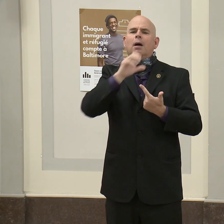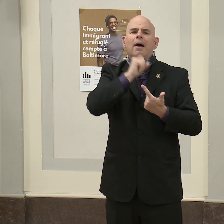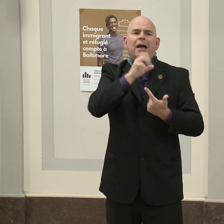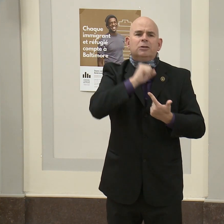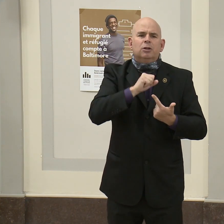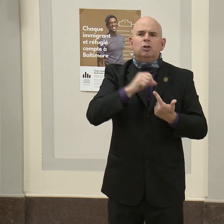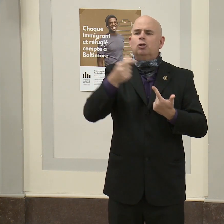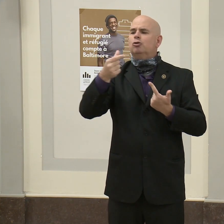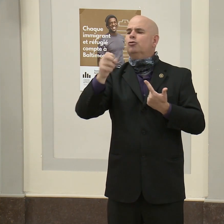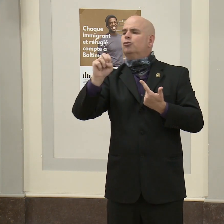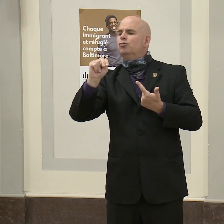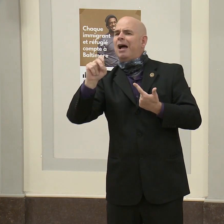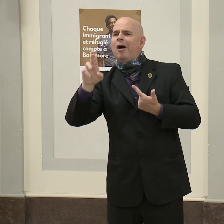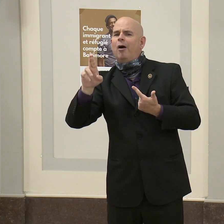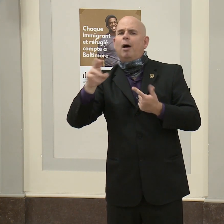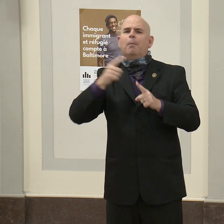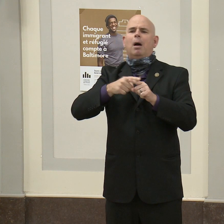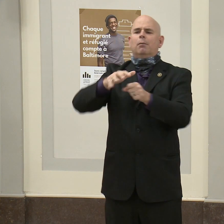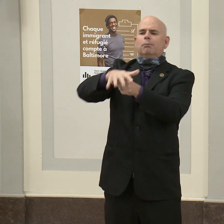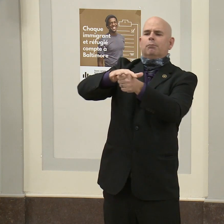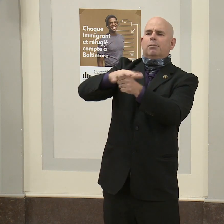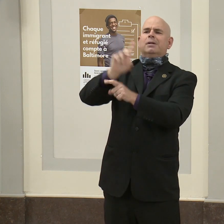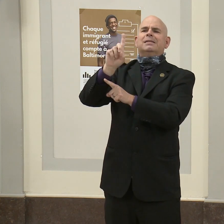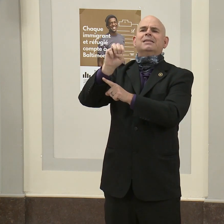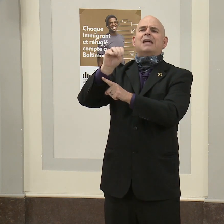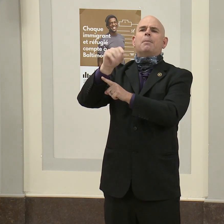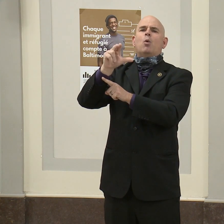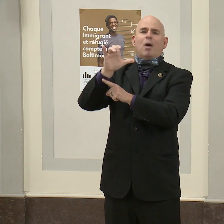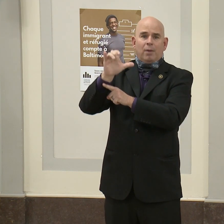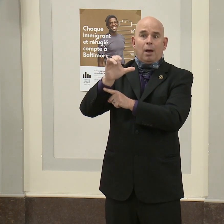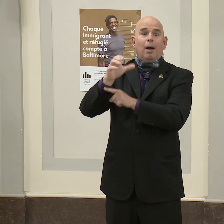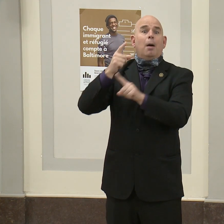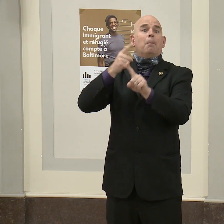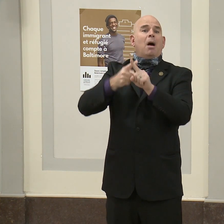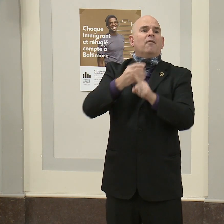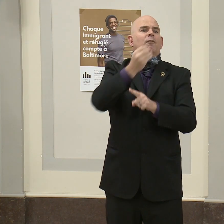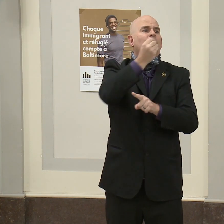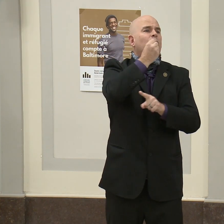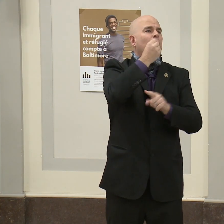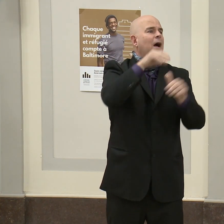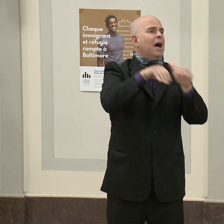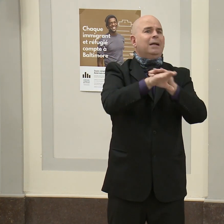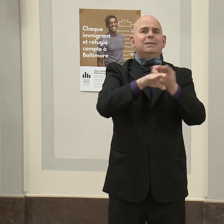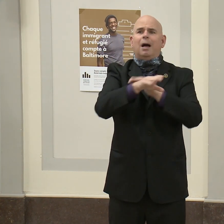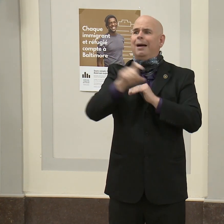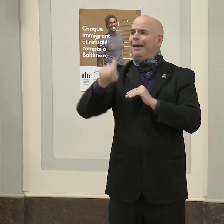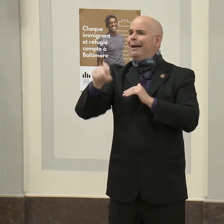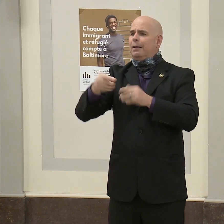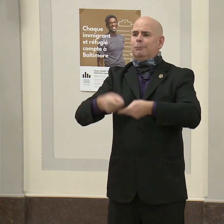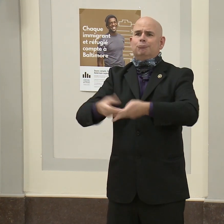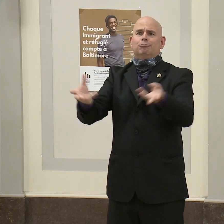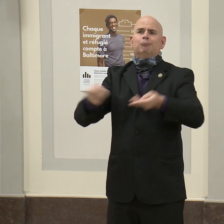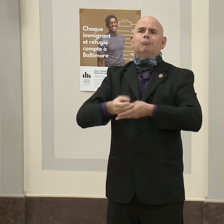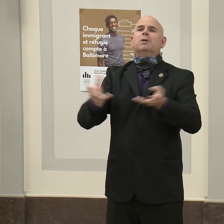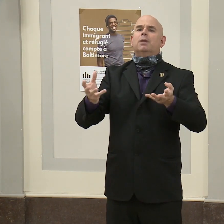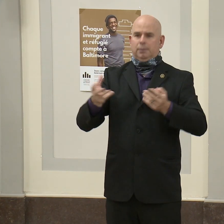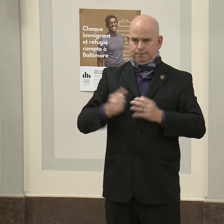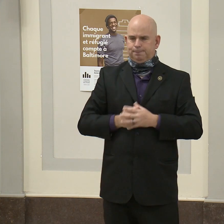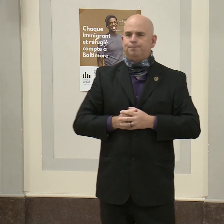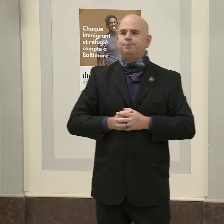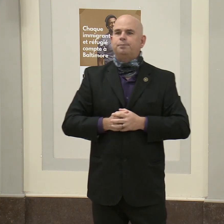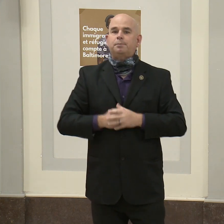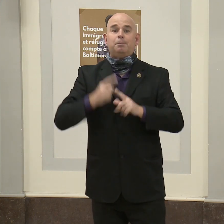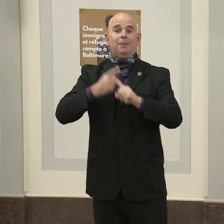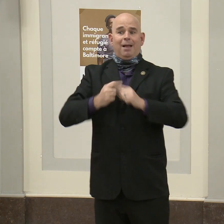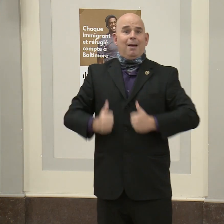information. The new page also features a live chat option, providing residents with another avenue to get